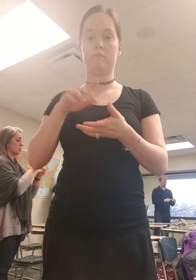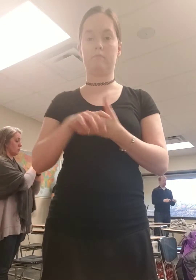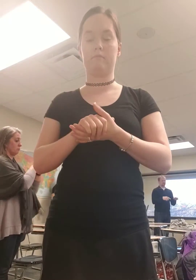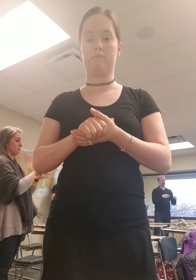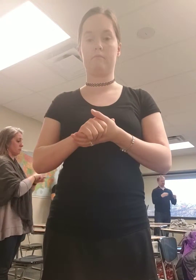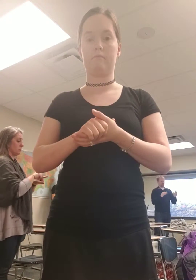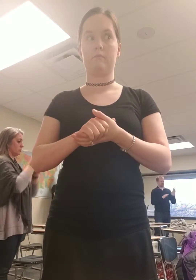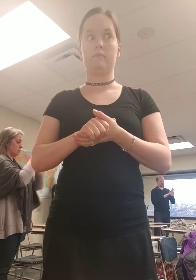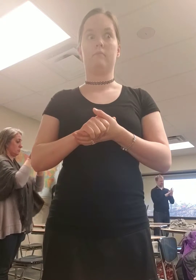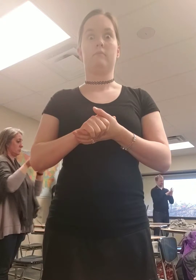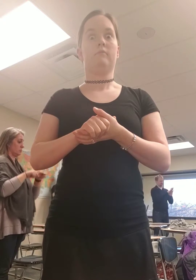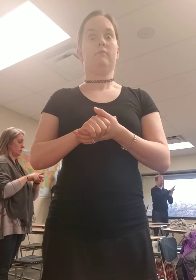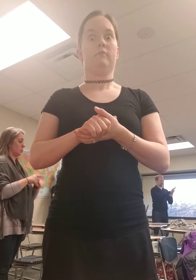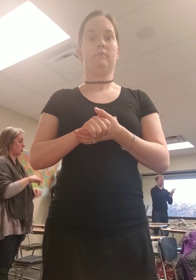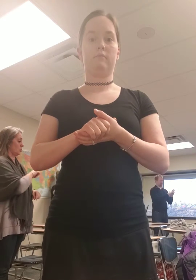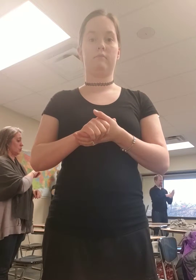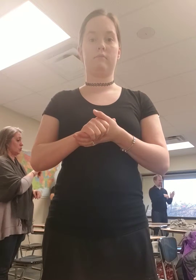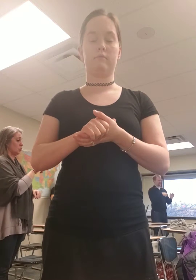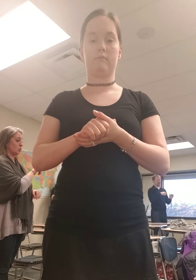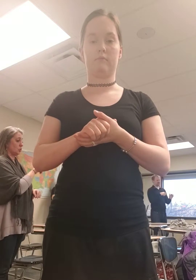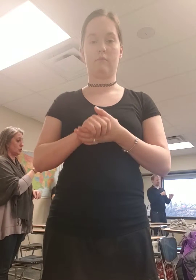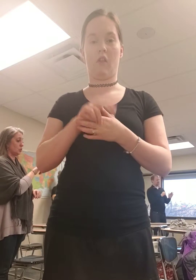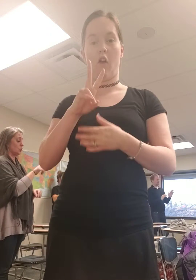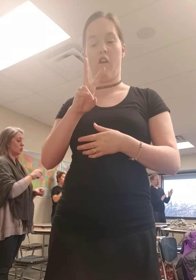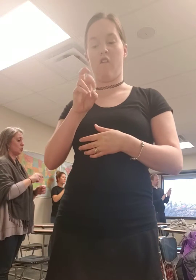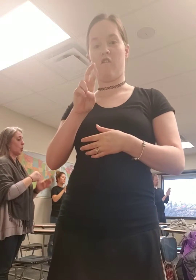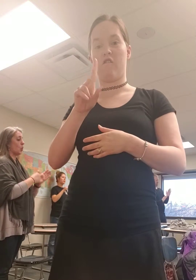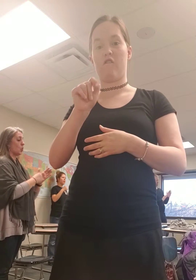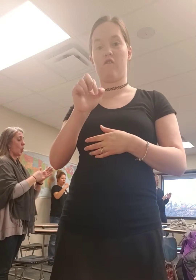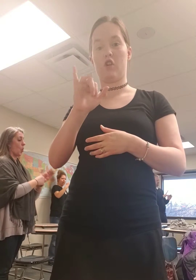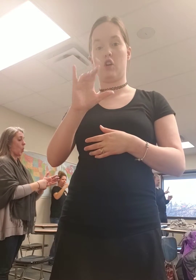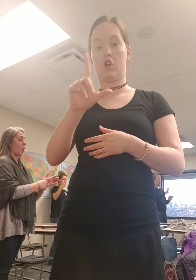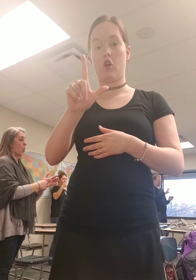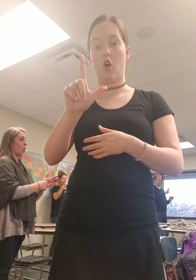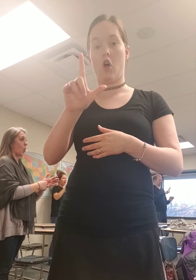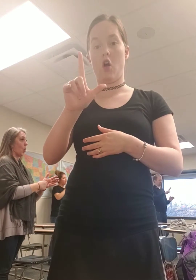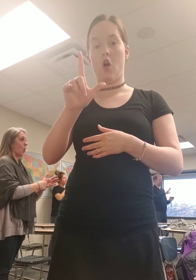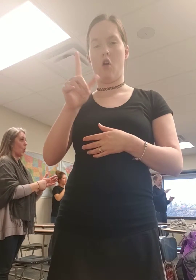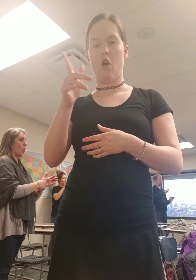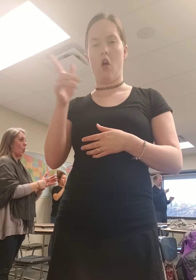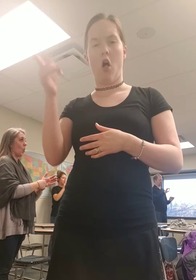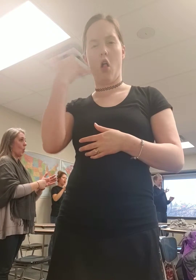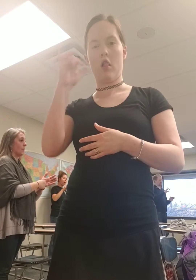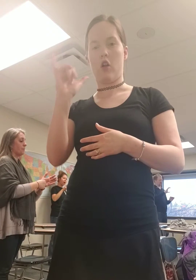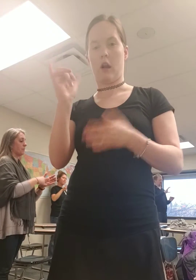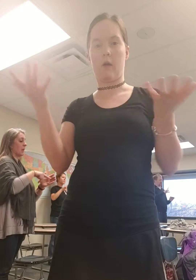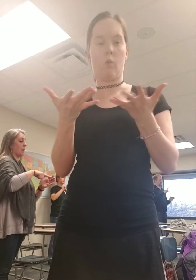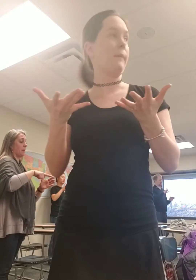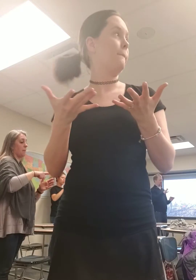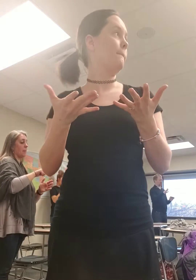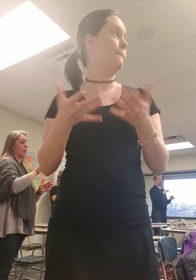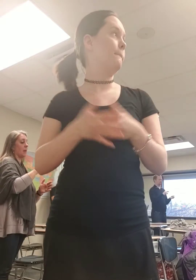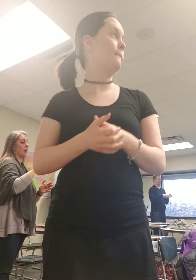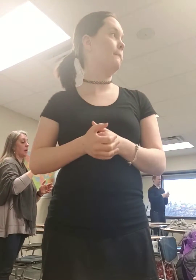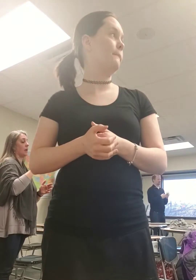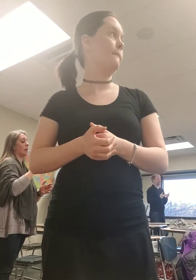non-vertical line. Show me with your hands, what does vertical look like? What does vertical look like? Show me with your arms. Is it like this or is it like this? What's